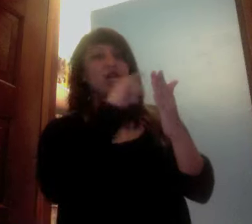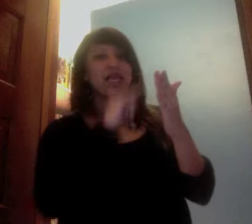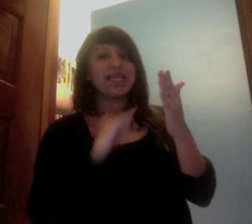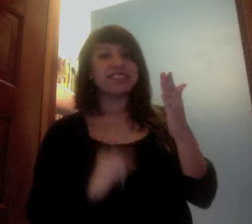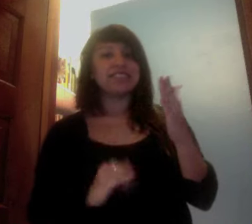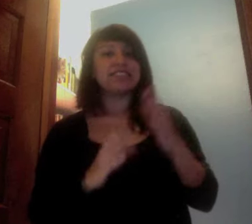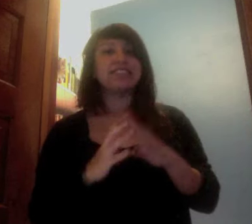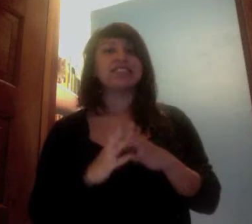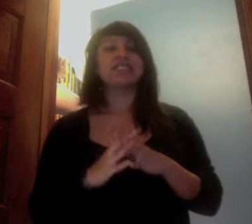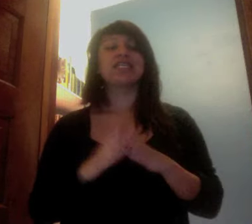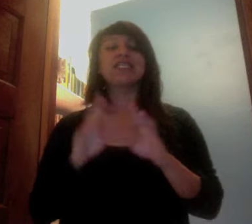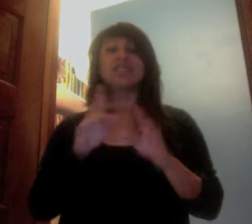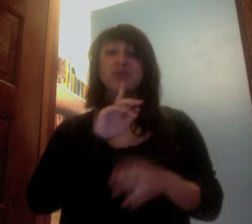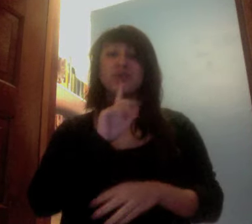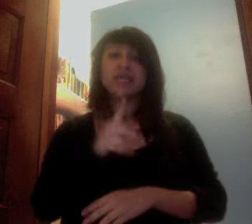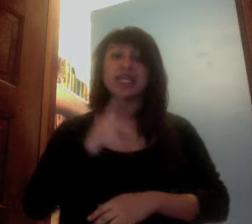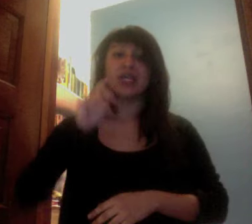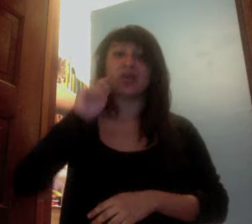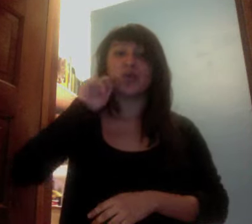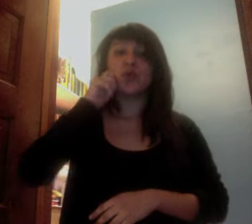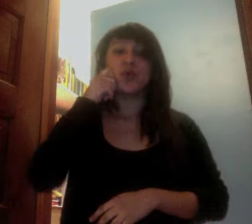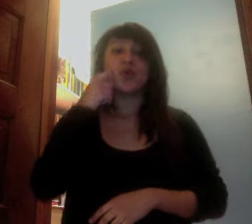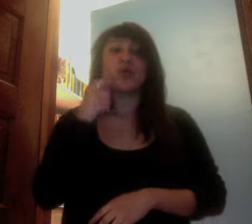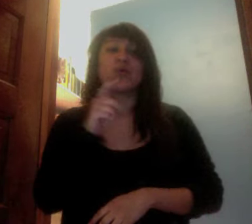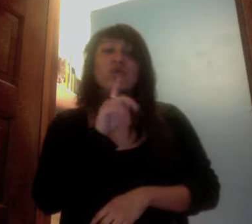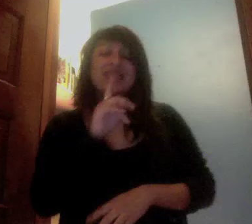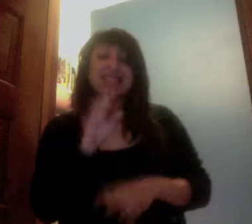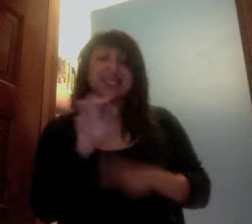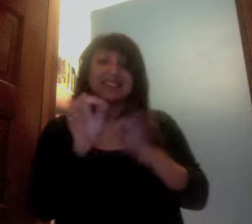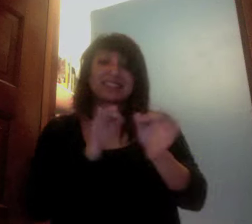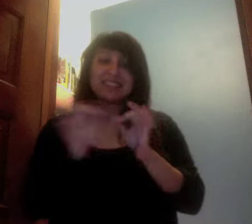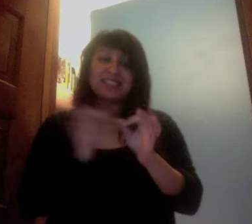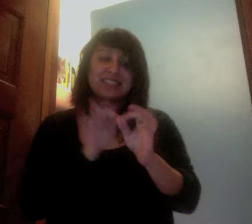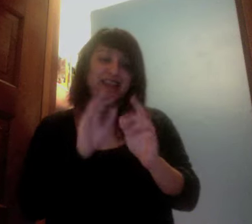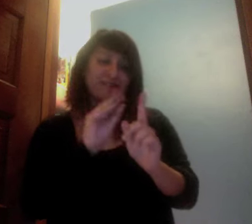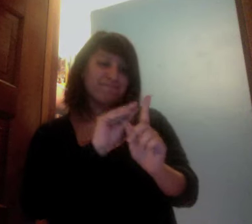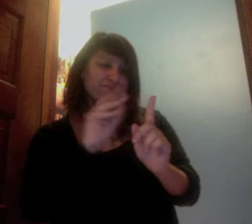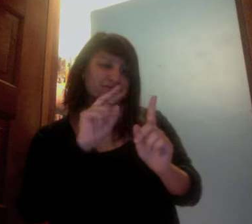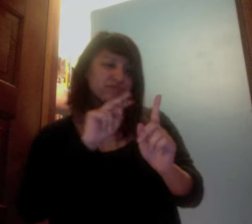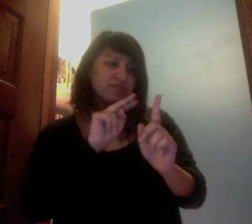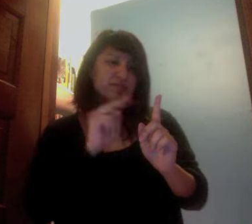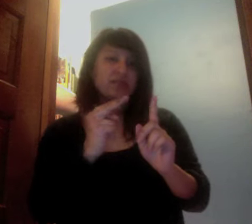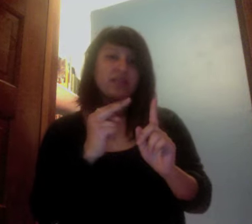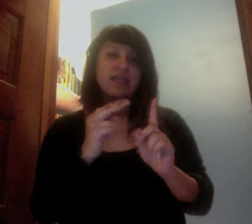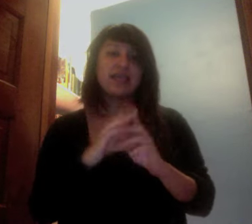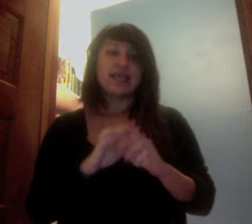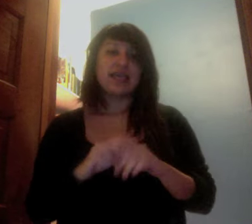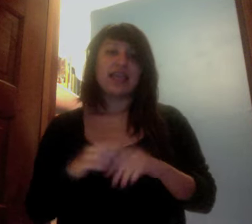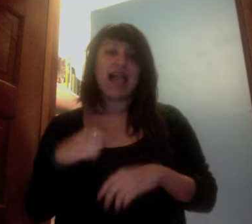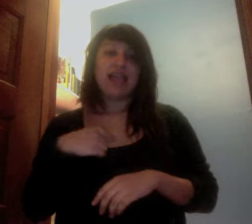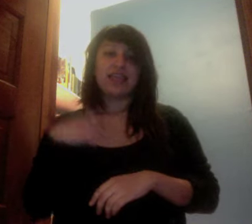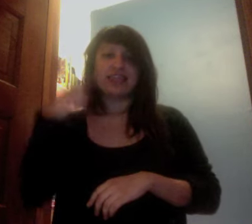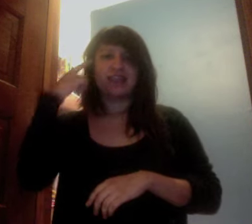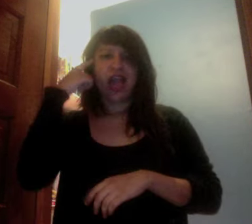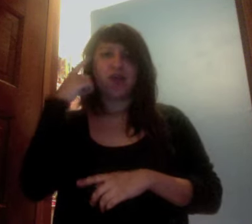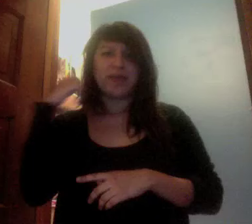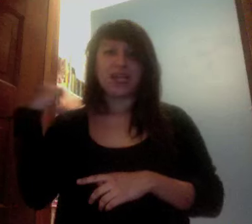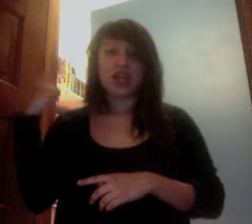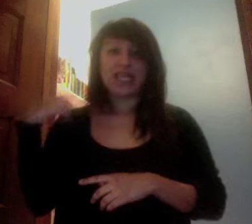youth-oriented, which was nice. At first I was a little concerned that it was going to be crazy with a lot of young, freshly 21-year-olds